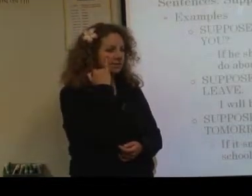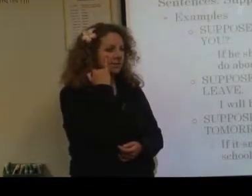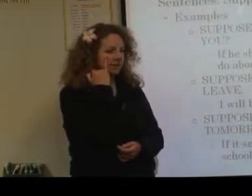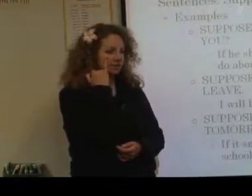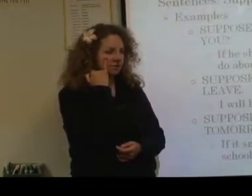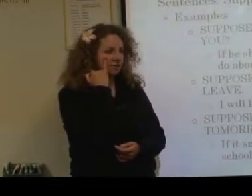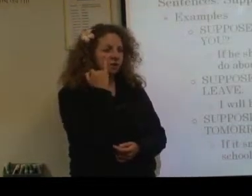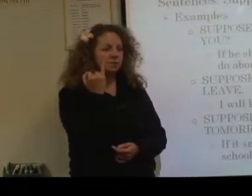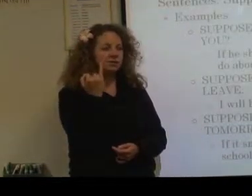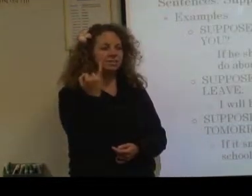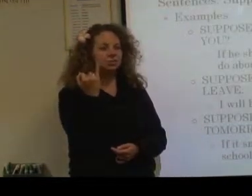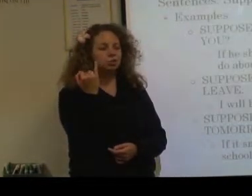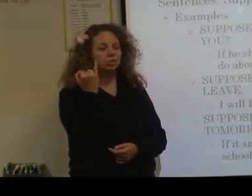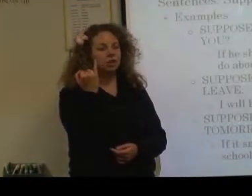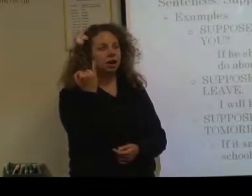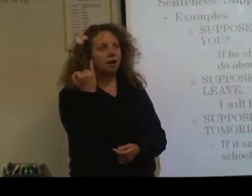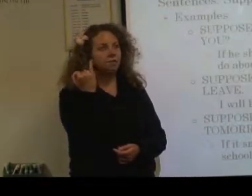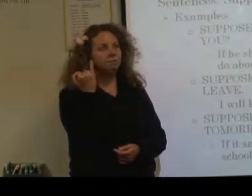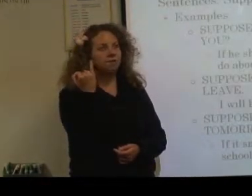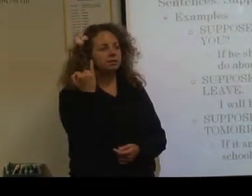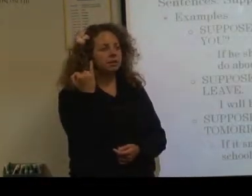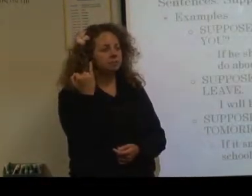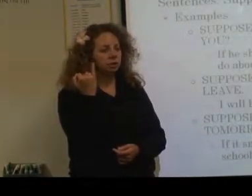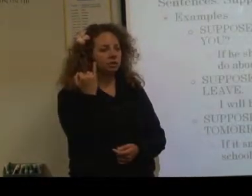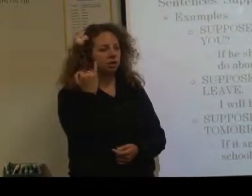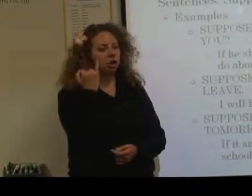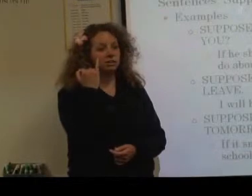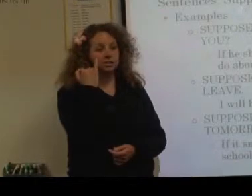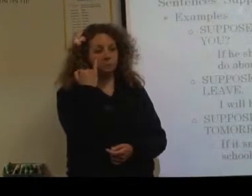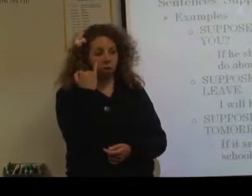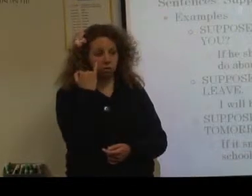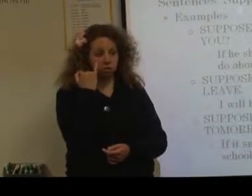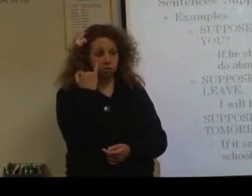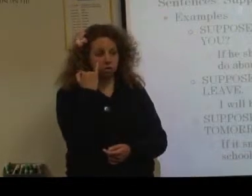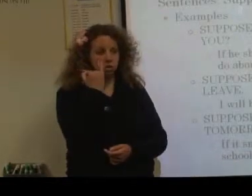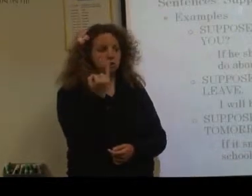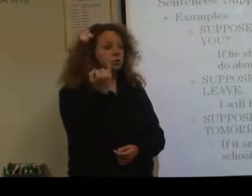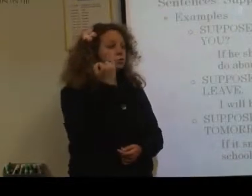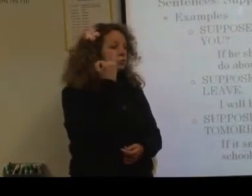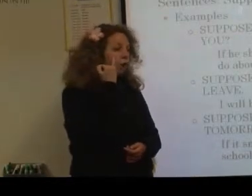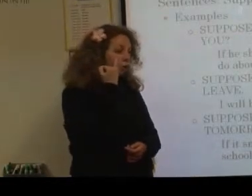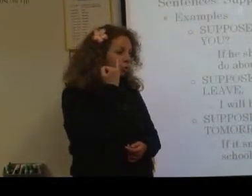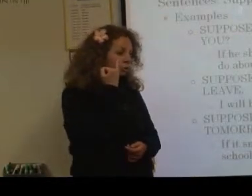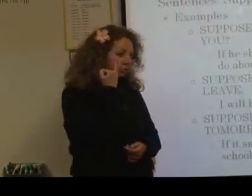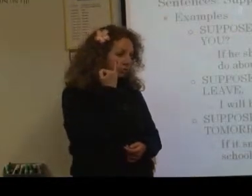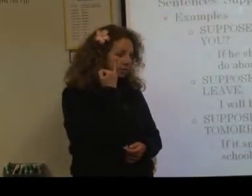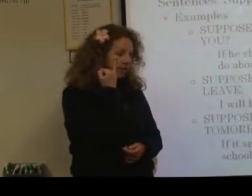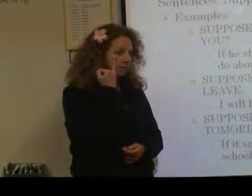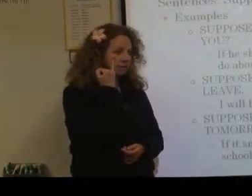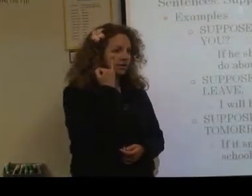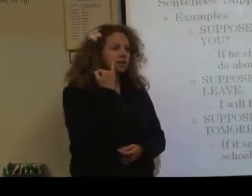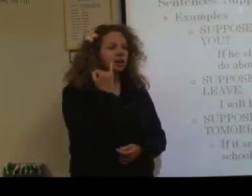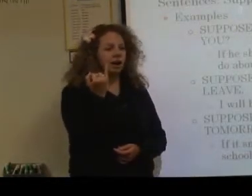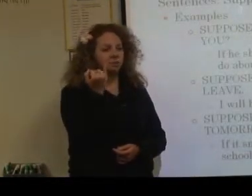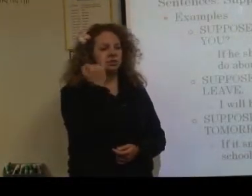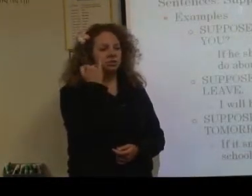say if. But this is usually, in like books, they'll call it suppose. So suppose this were to happen. So they